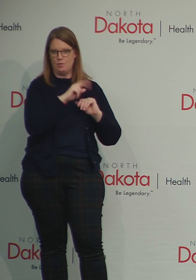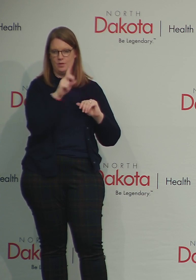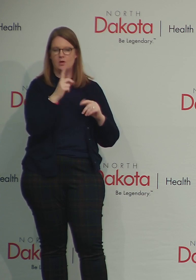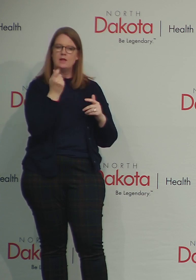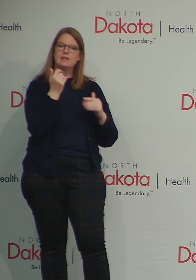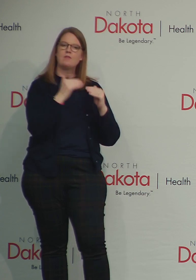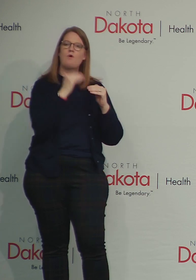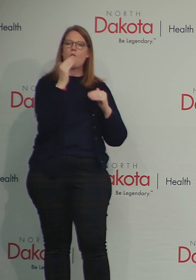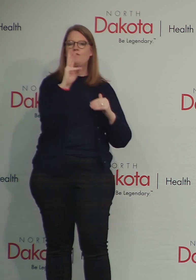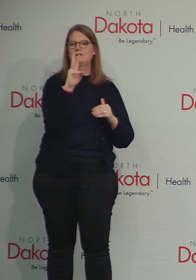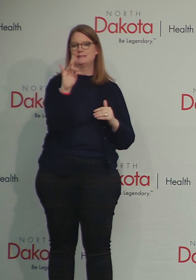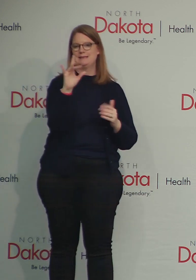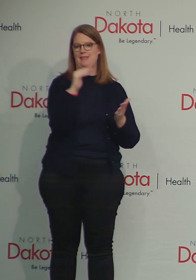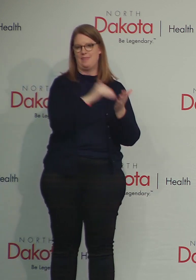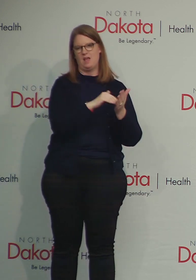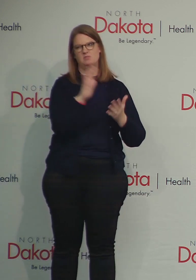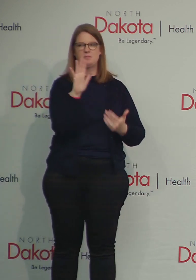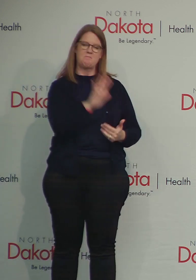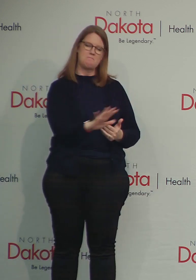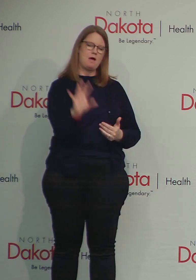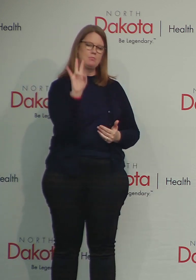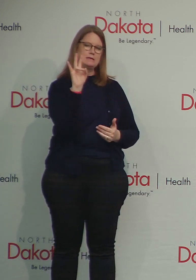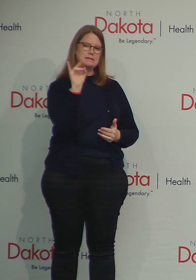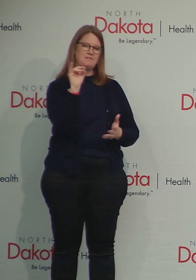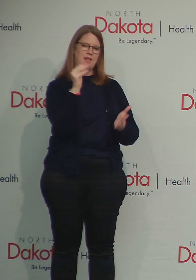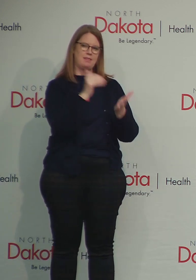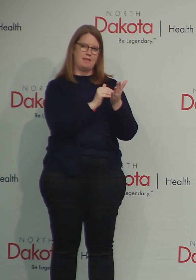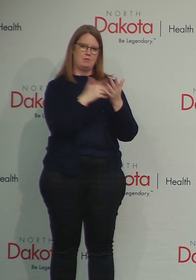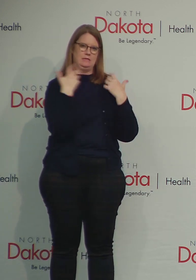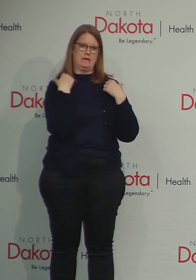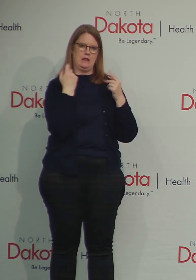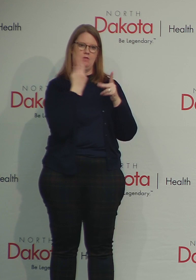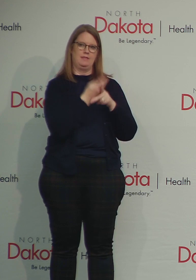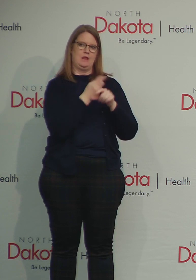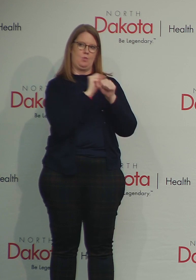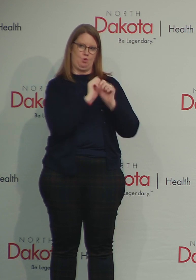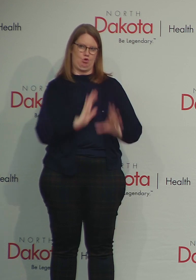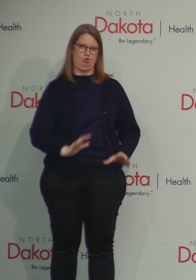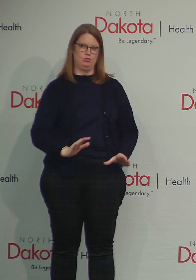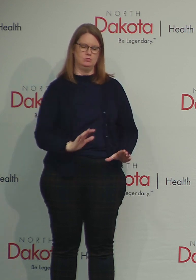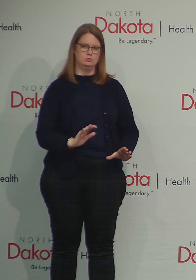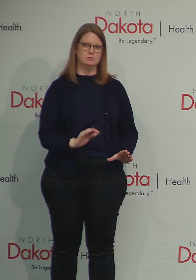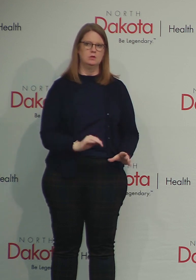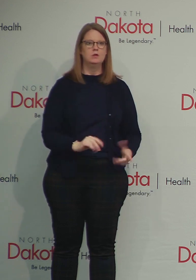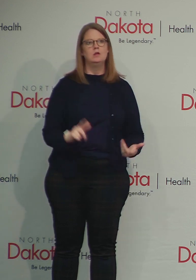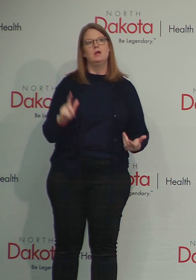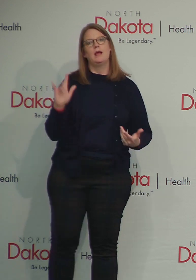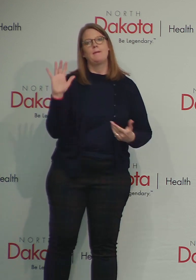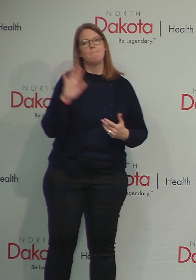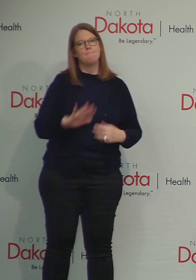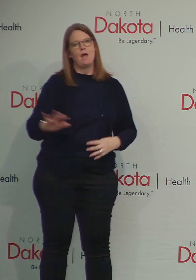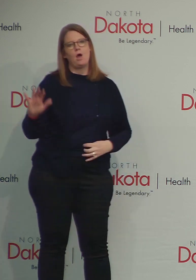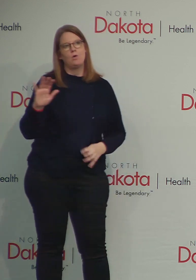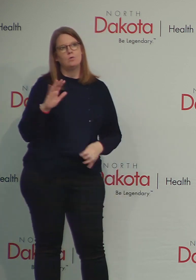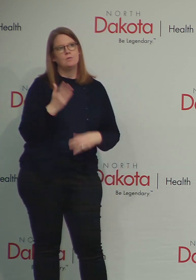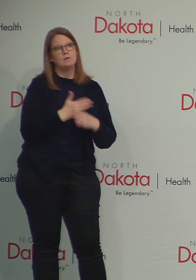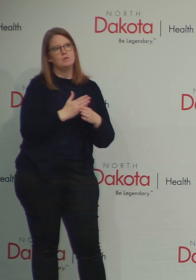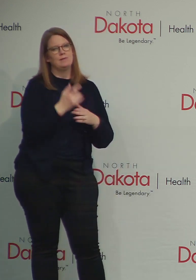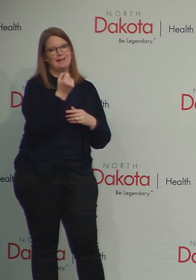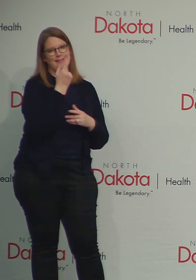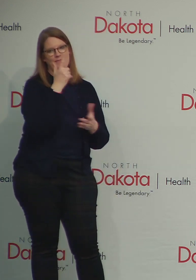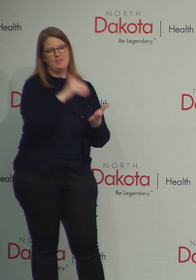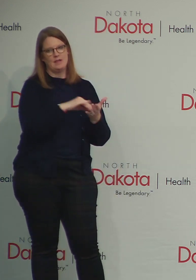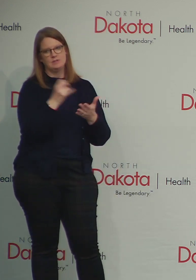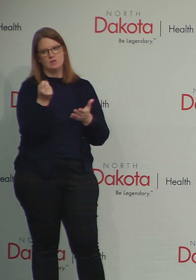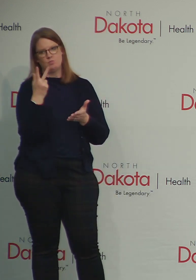over 68,000. So we're saying about 70,000 healthcare workers, and then about between 11 and